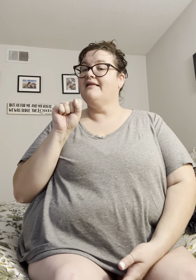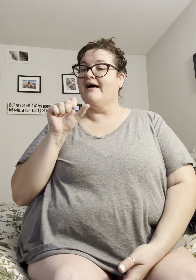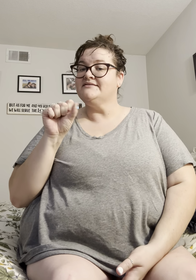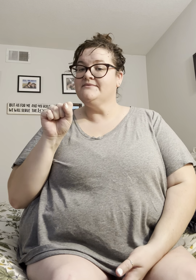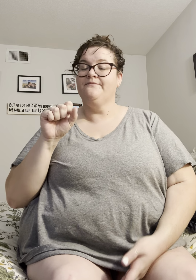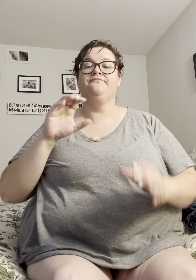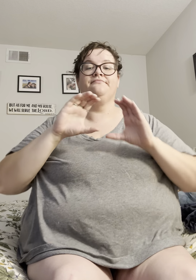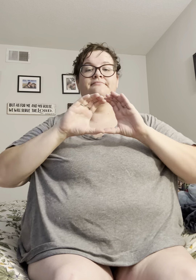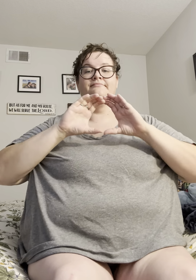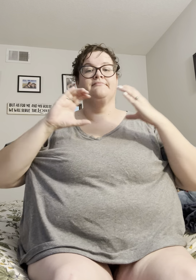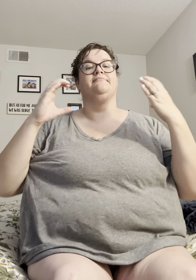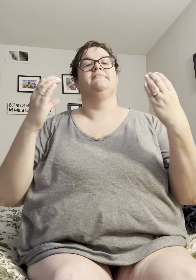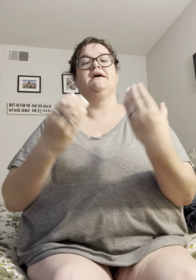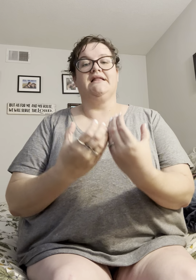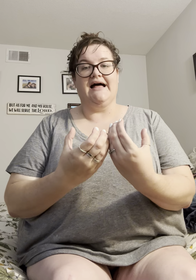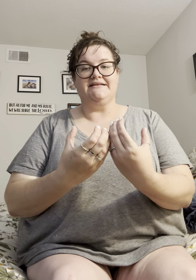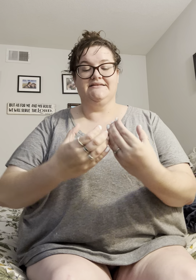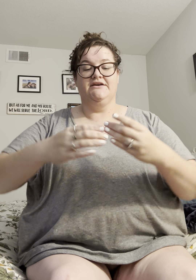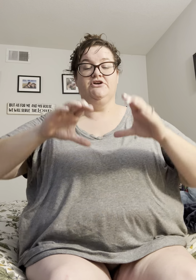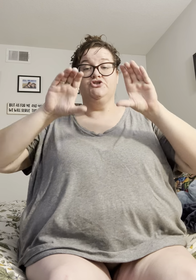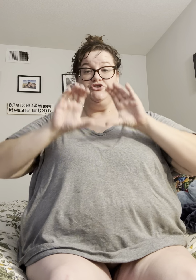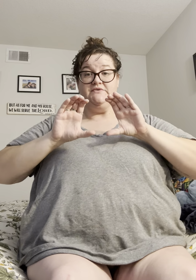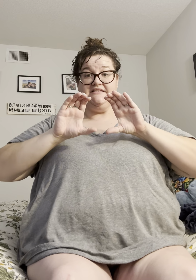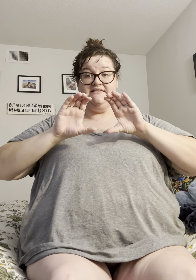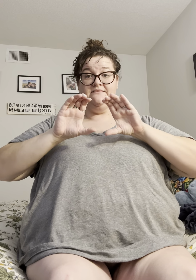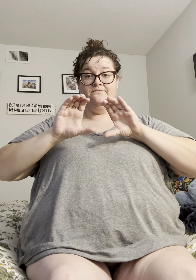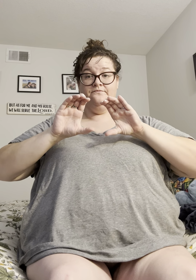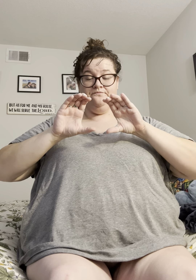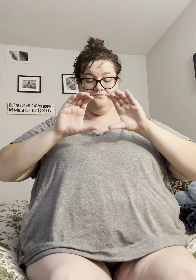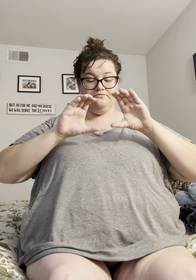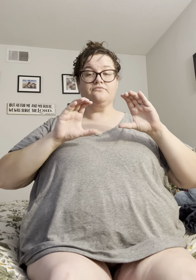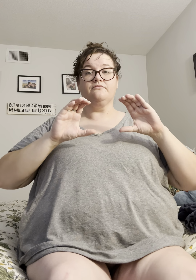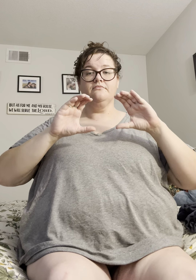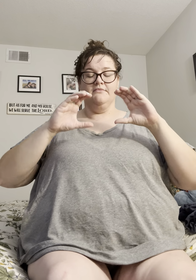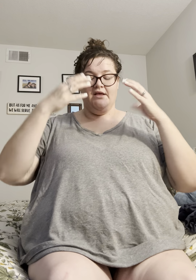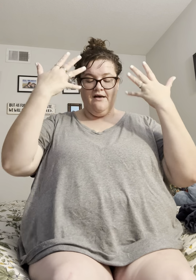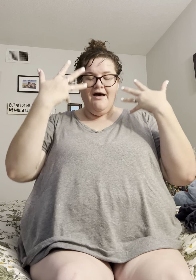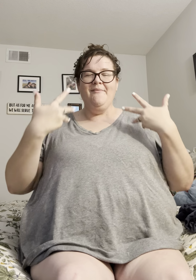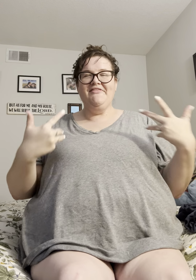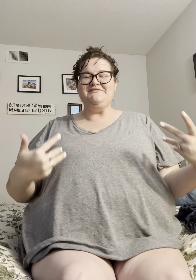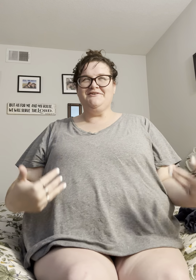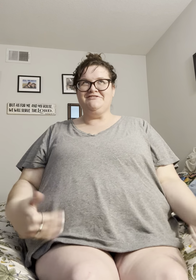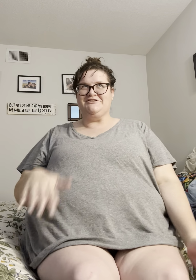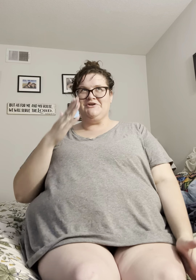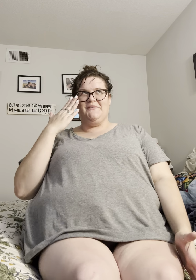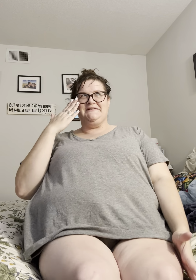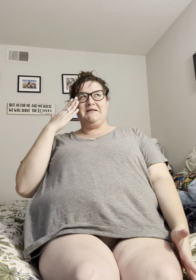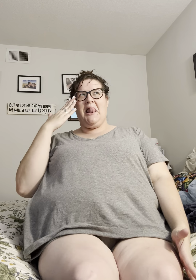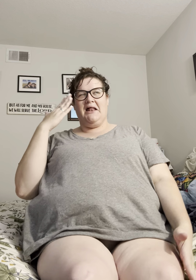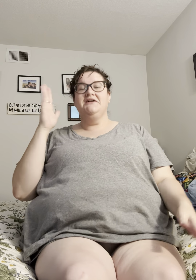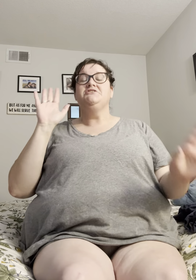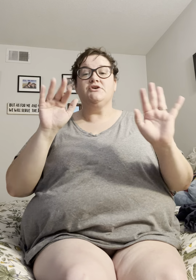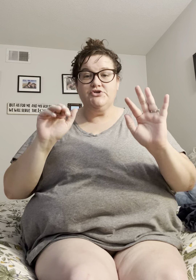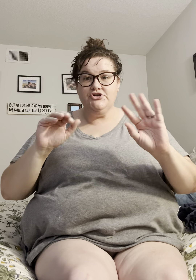class. Class. 2 C's. I'm at the center of attention always. So should you